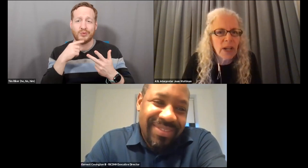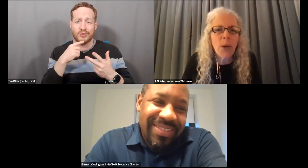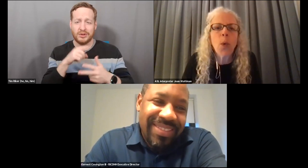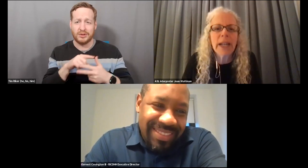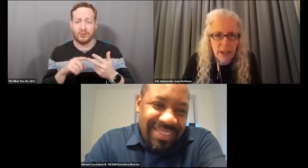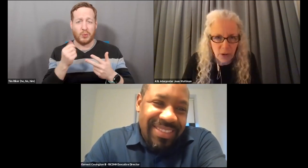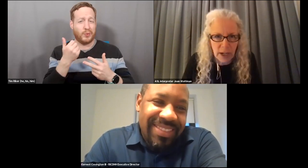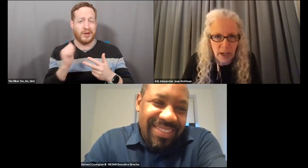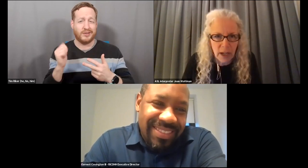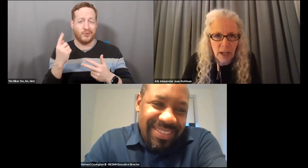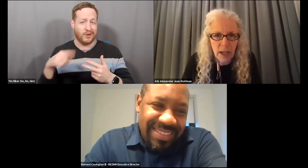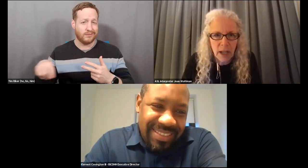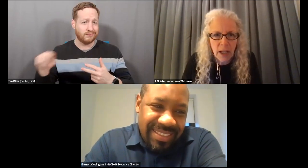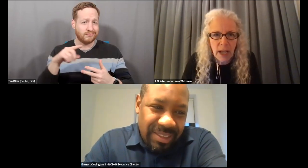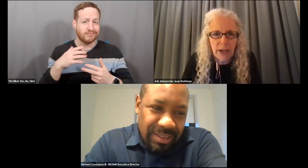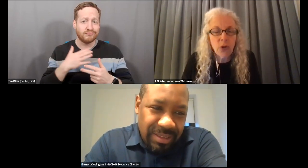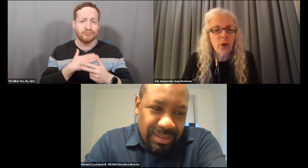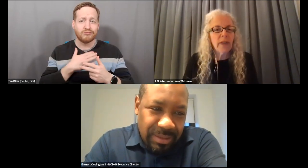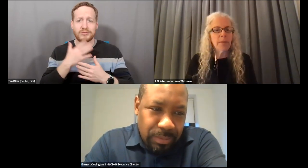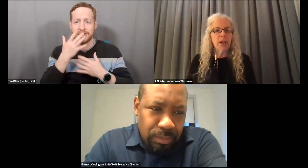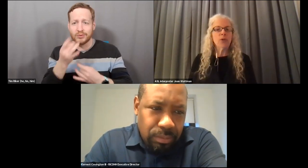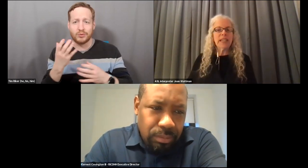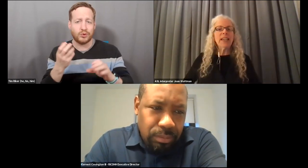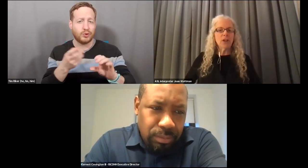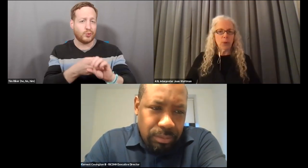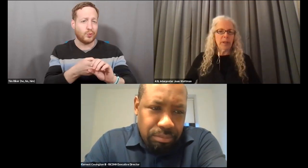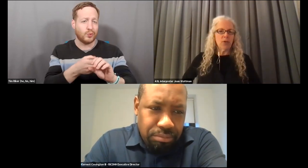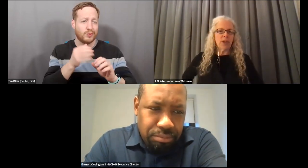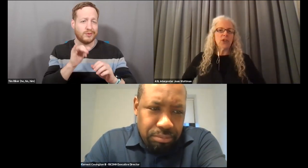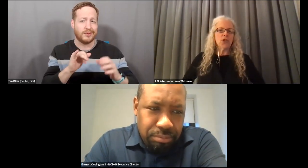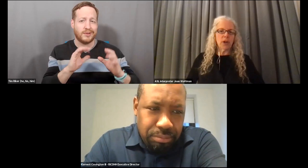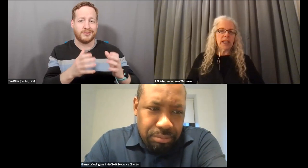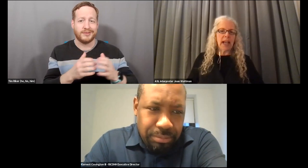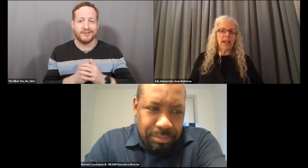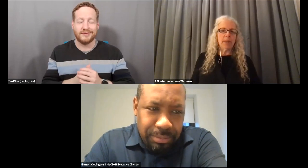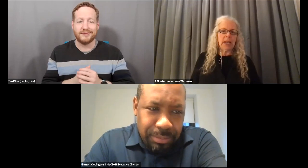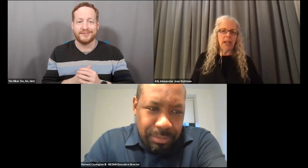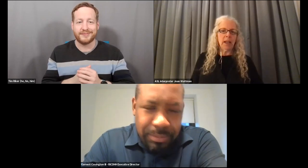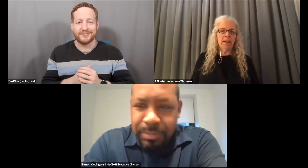and one hearing. I don't know if anybody who's here would be interested in joining that committee.